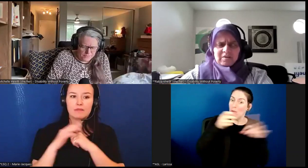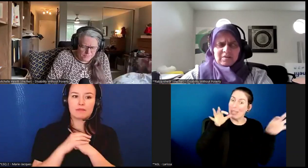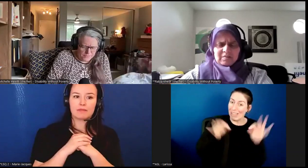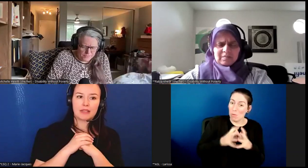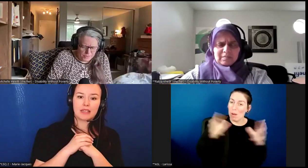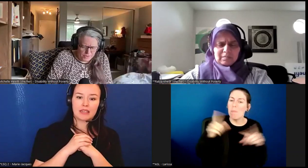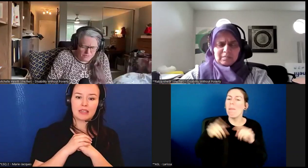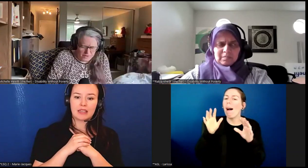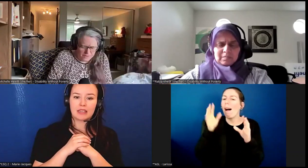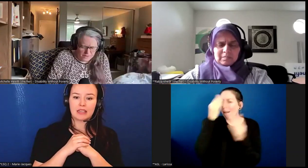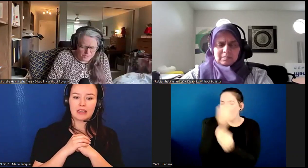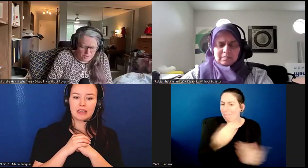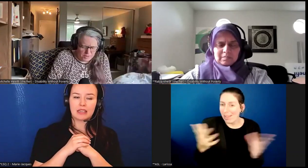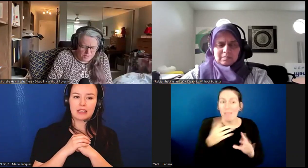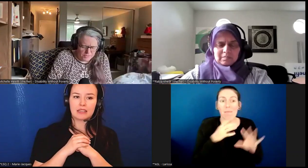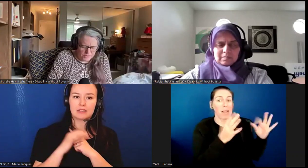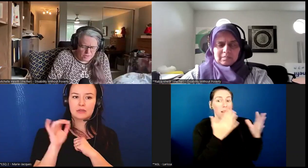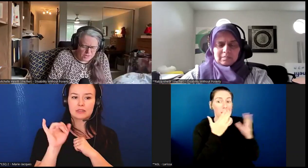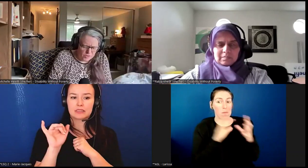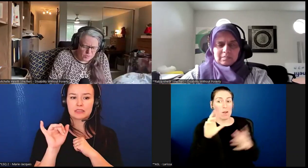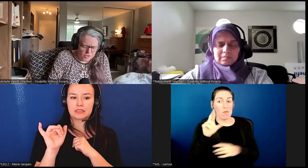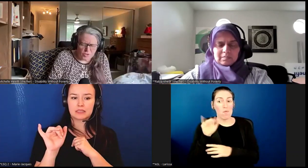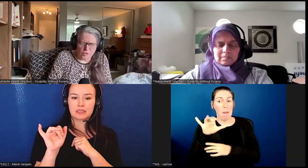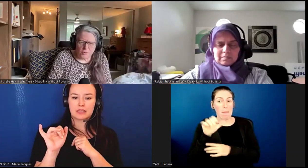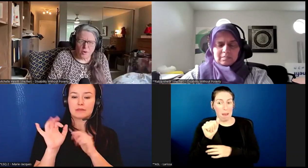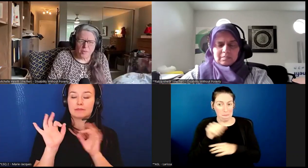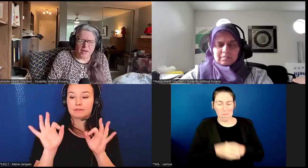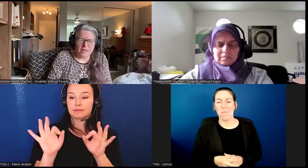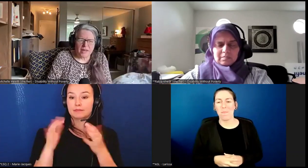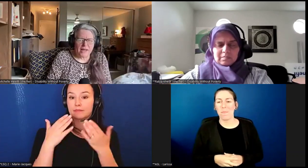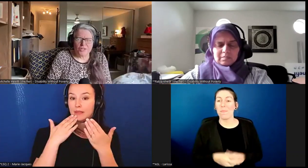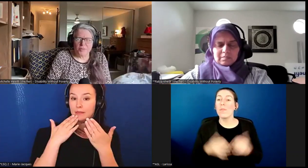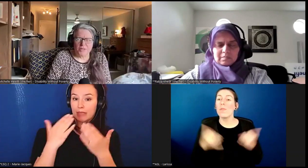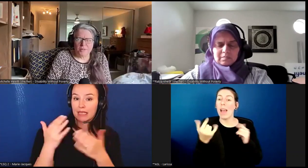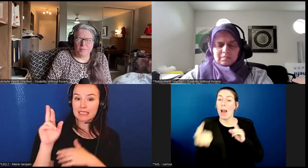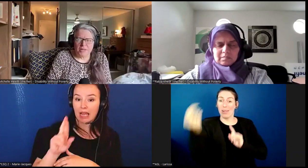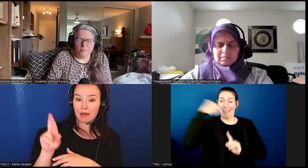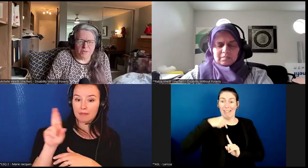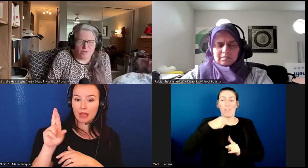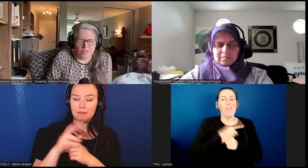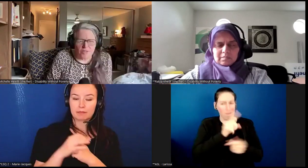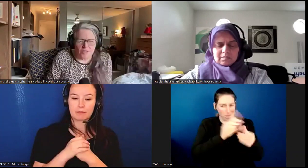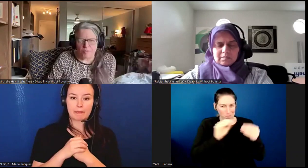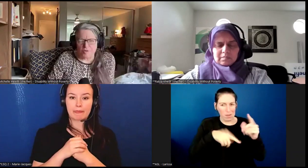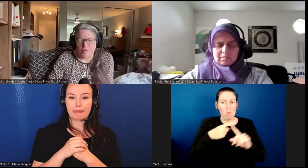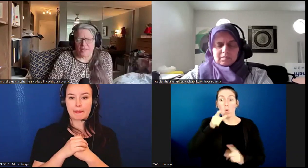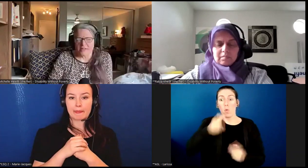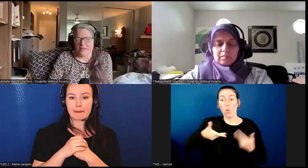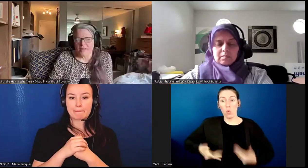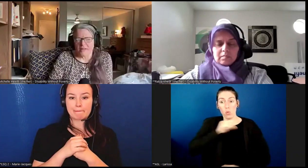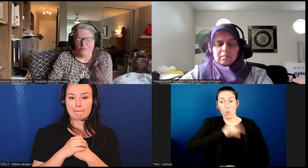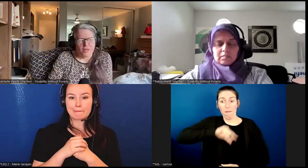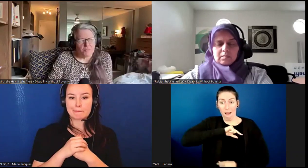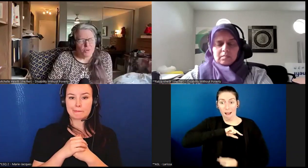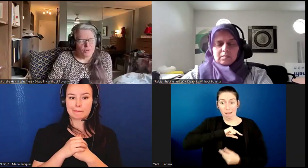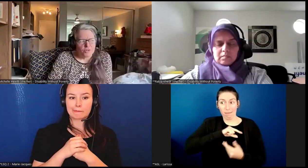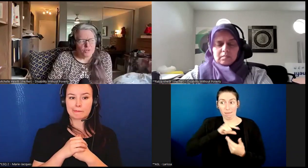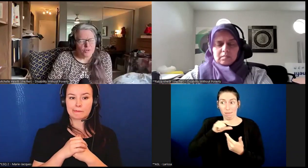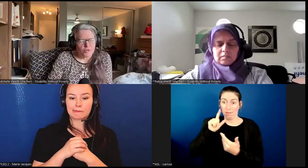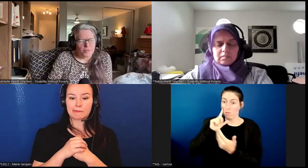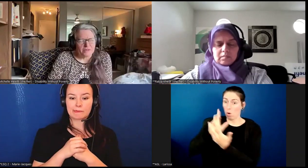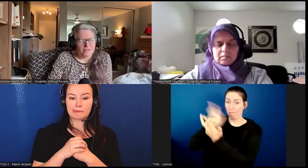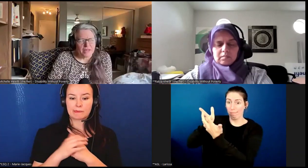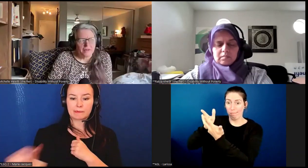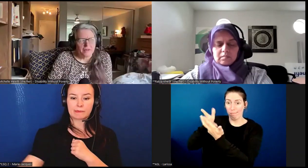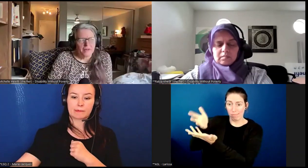there, Michelle. perfect. Thanks, Rabia. So I just want to go back to that eligibility piece because there's a number of things I think it's really important to